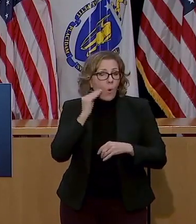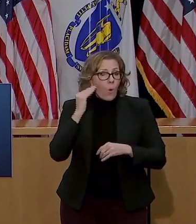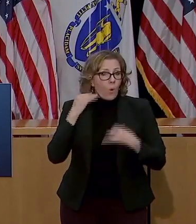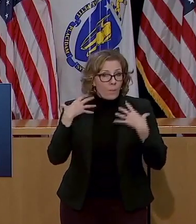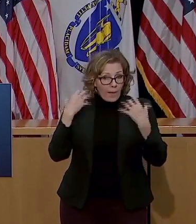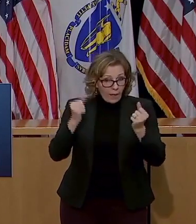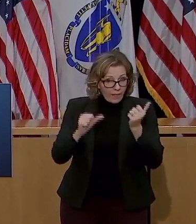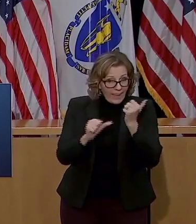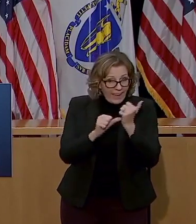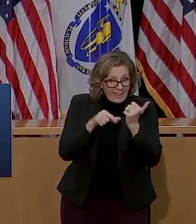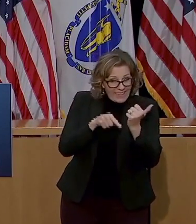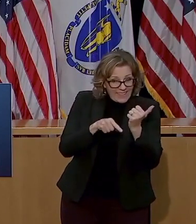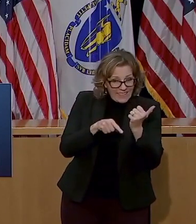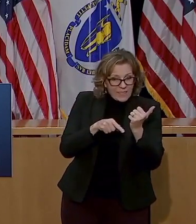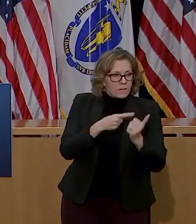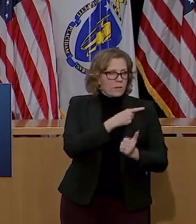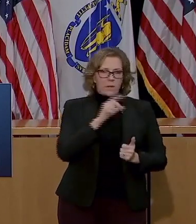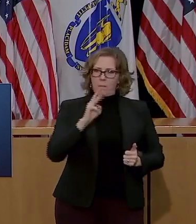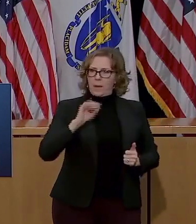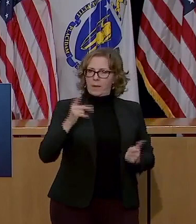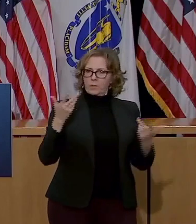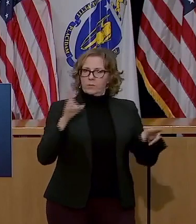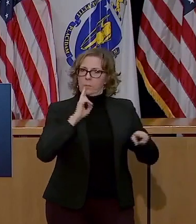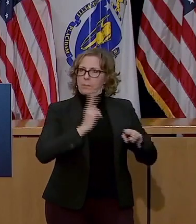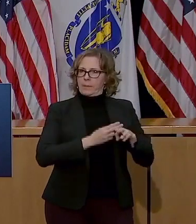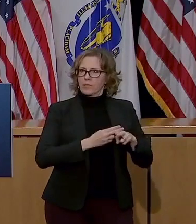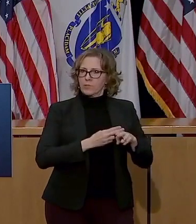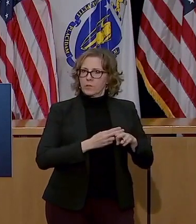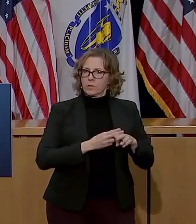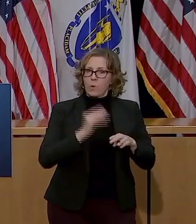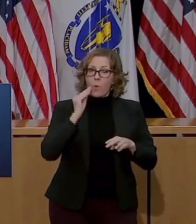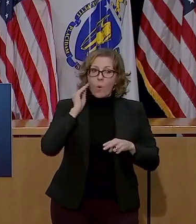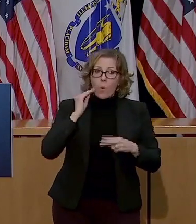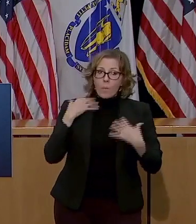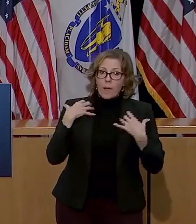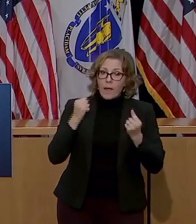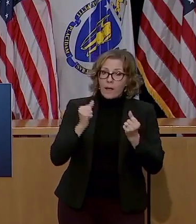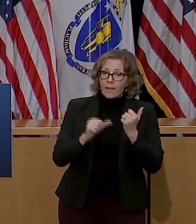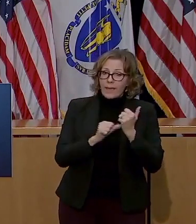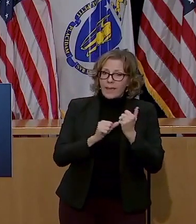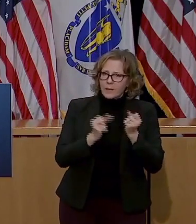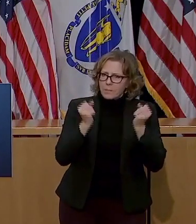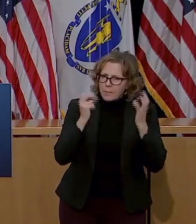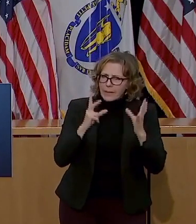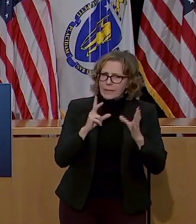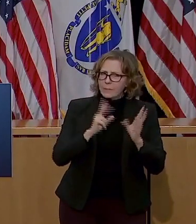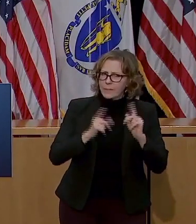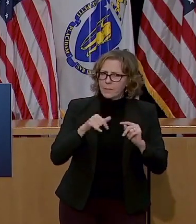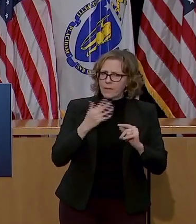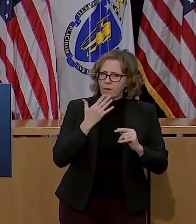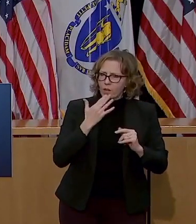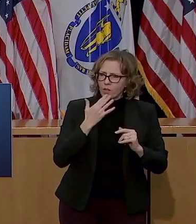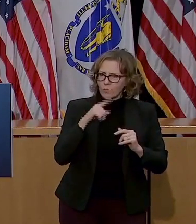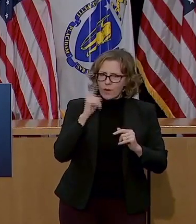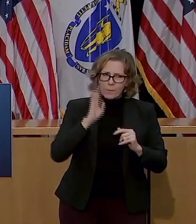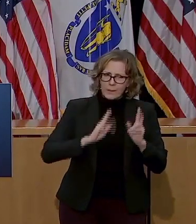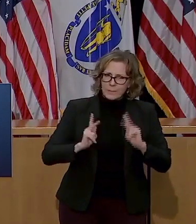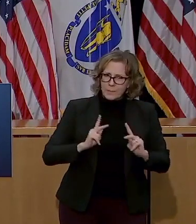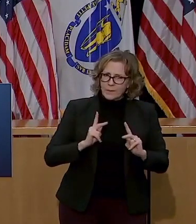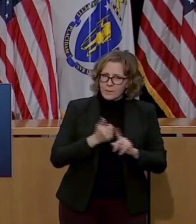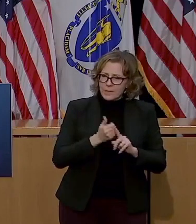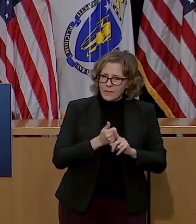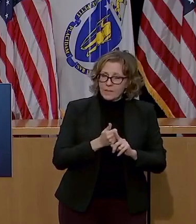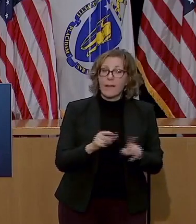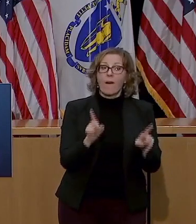not only, as Michael said, in many cases, people of color, and PCAs are people of color, but they also serve, in